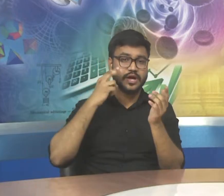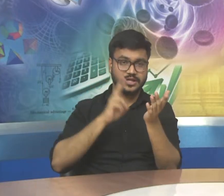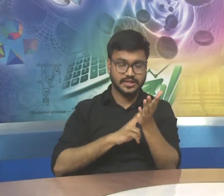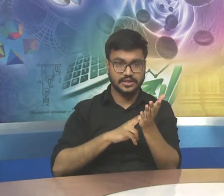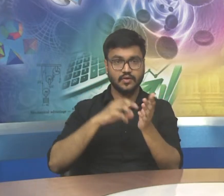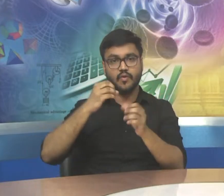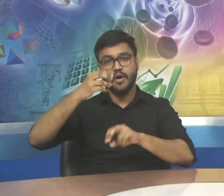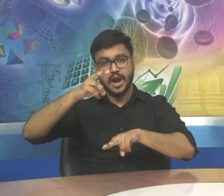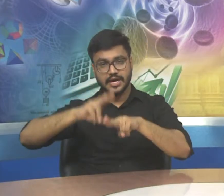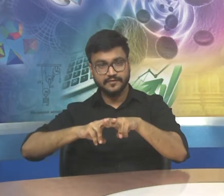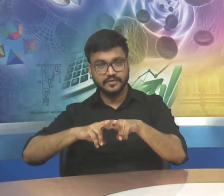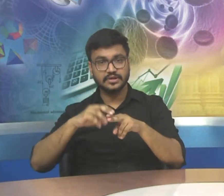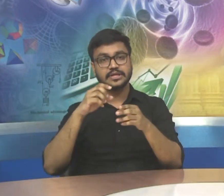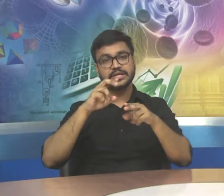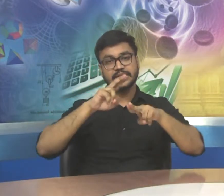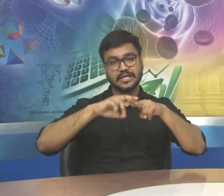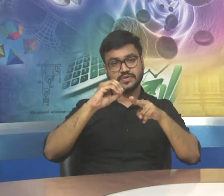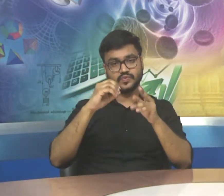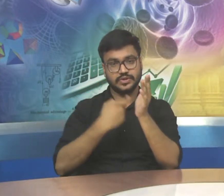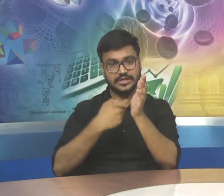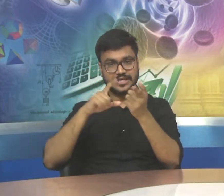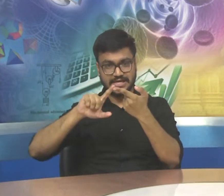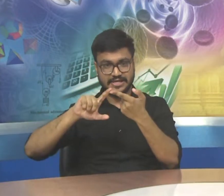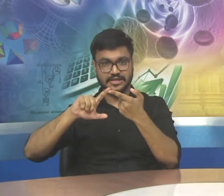Next is direction of force.